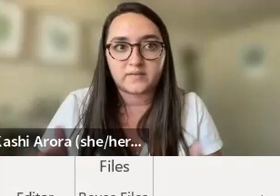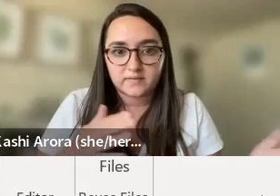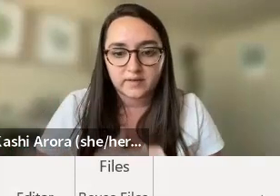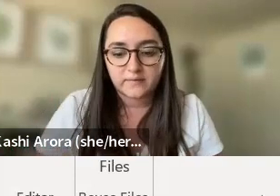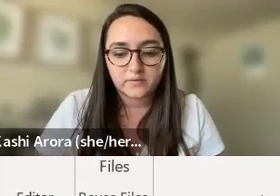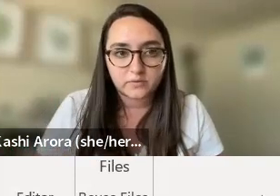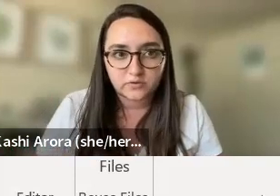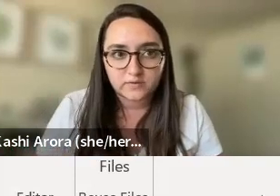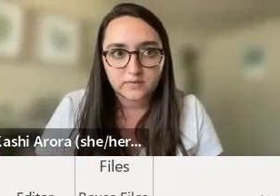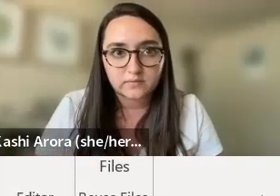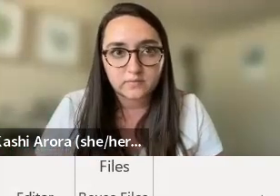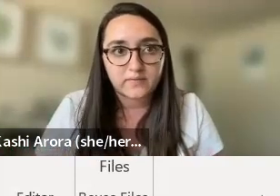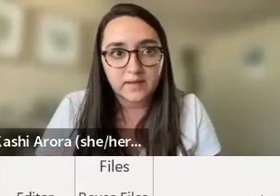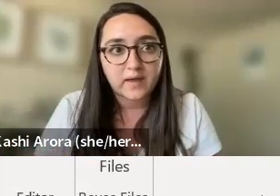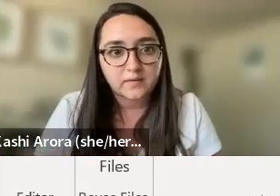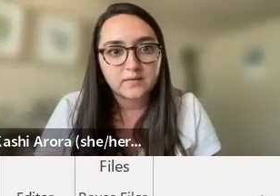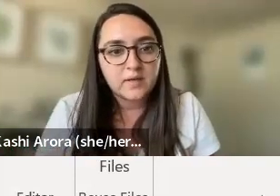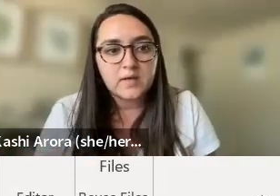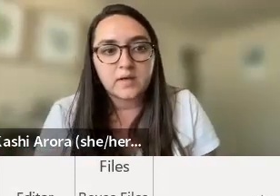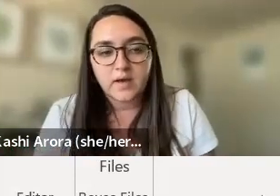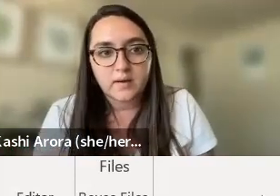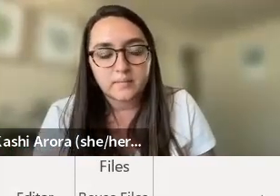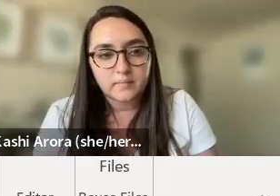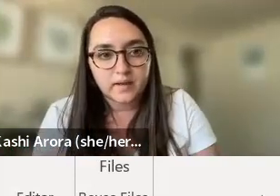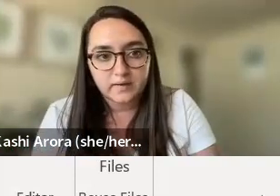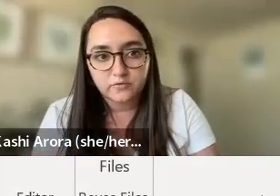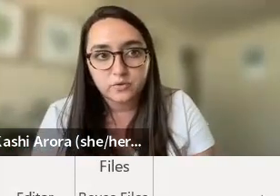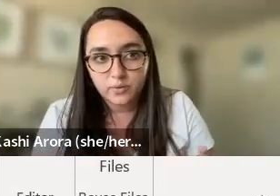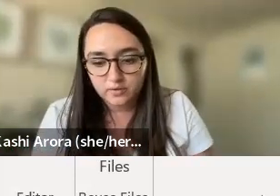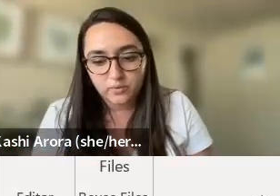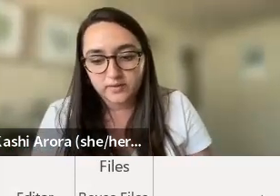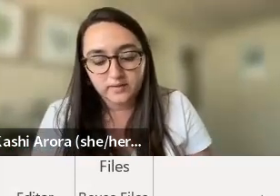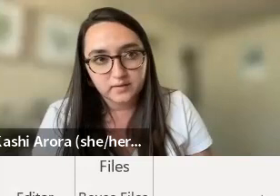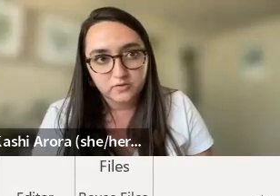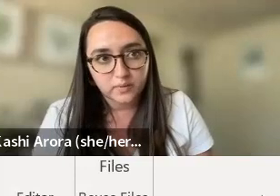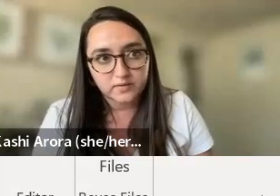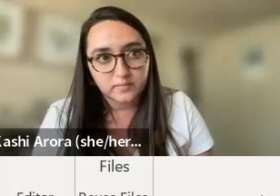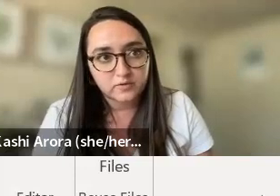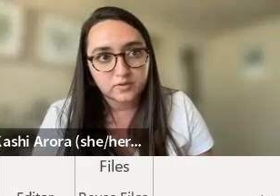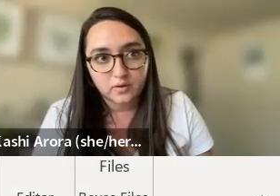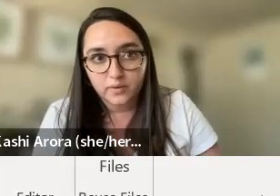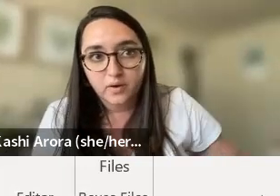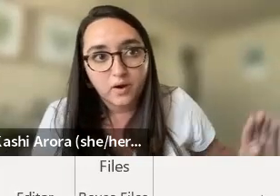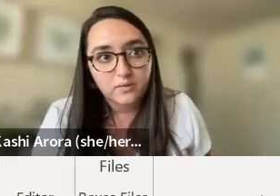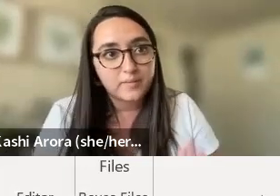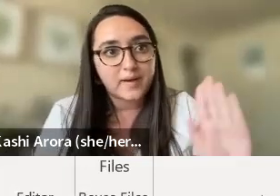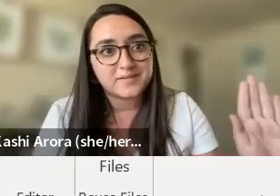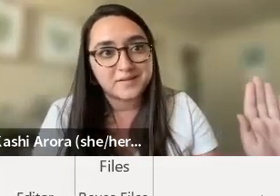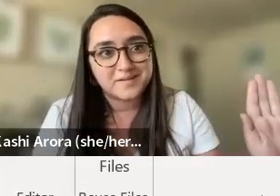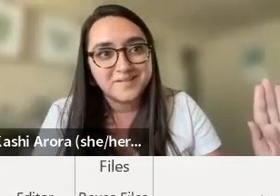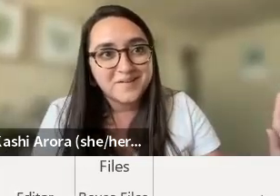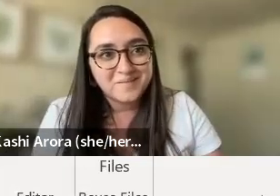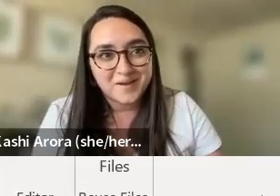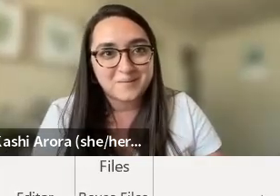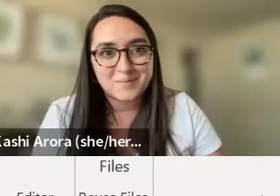root causes that have solutions at the end. And I have 2 other quick things I just wanted to mention, going all the way back